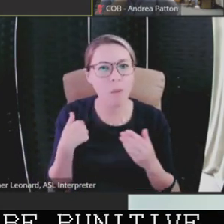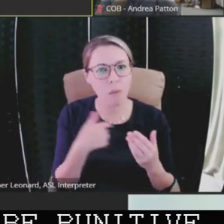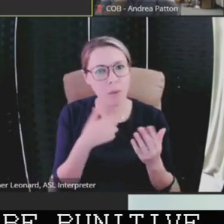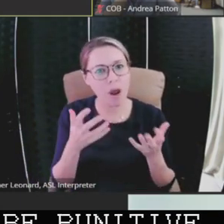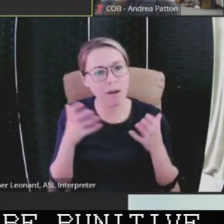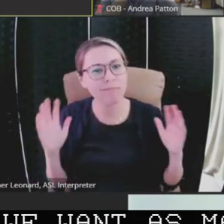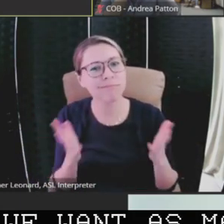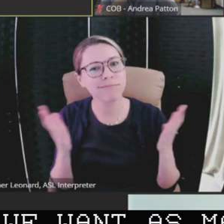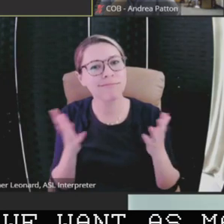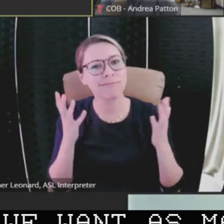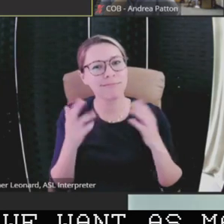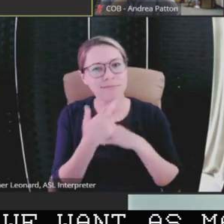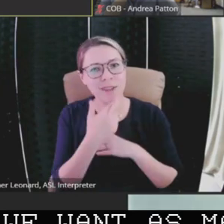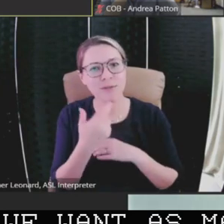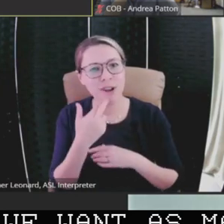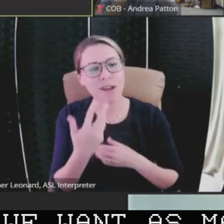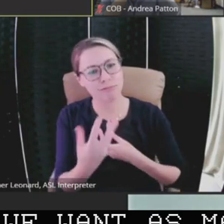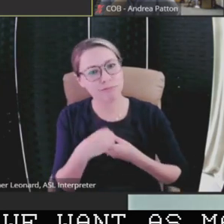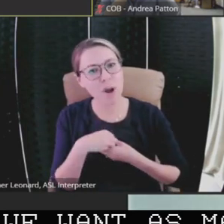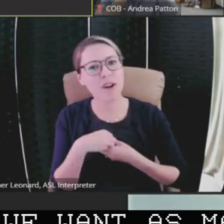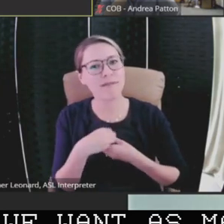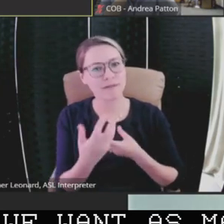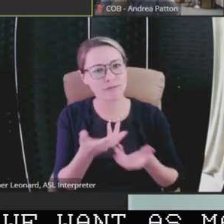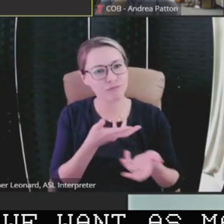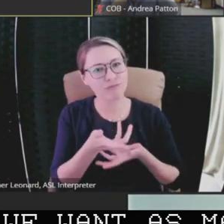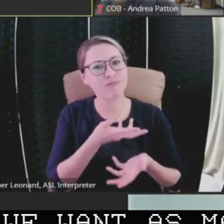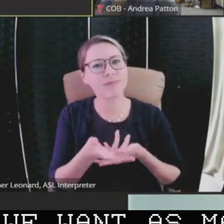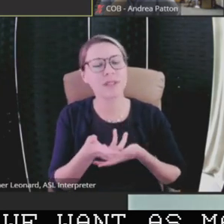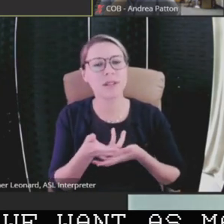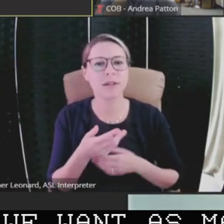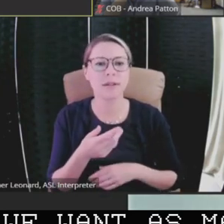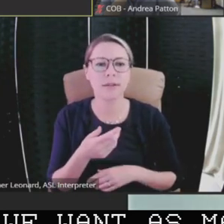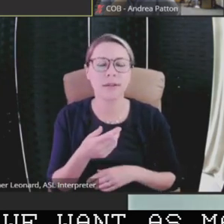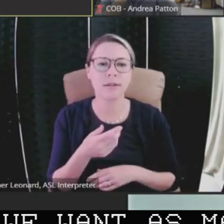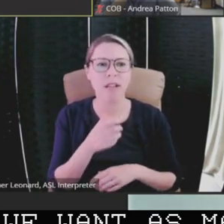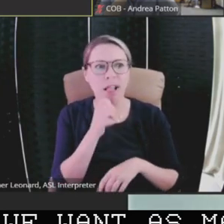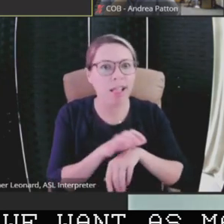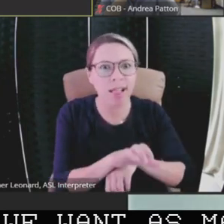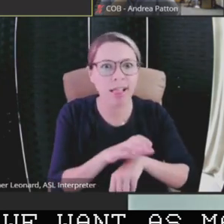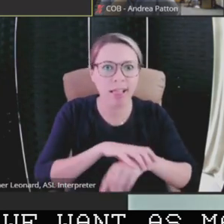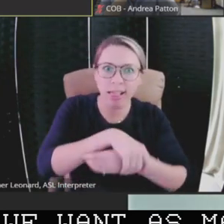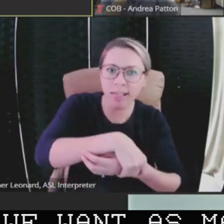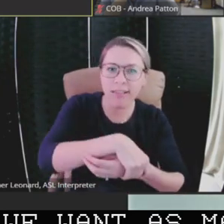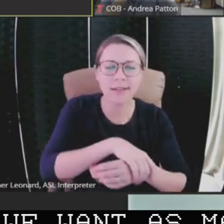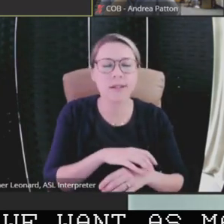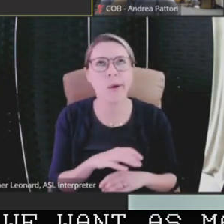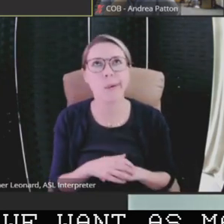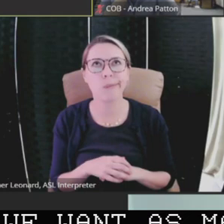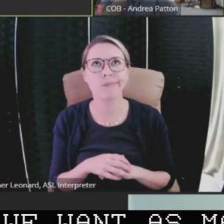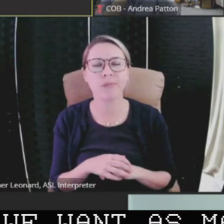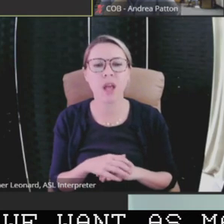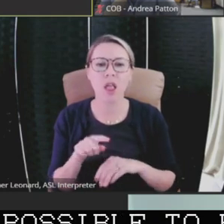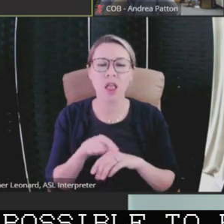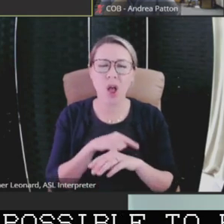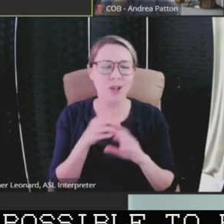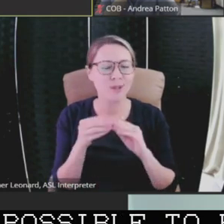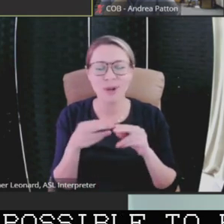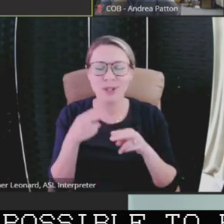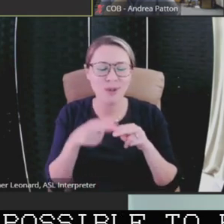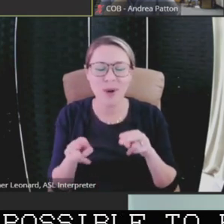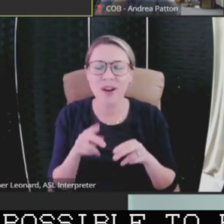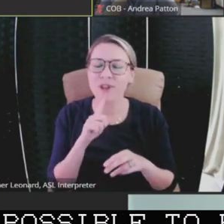participate. You know, so long story short, again, I wholeheartedly